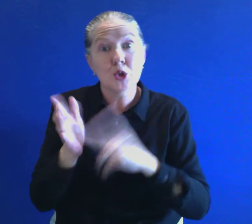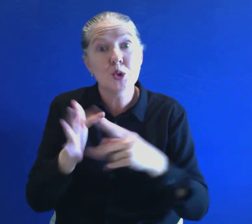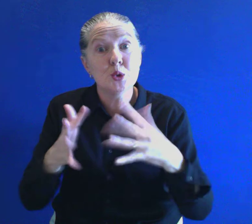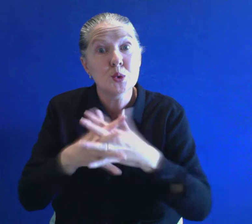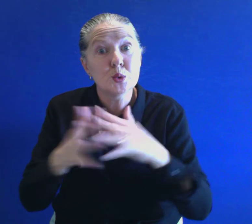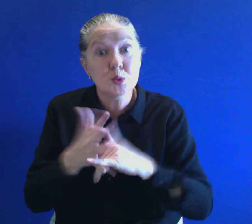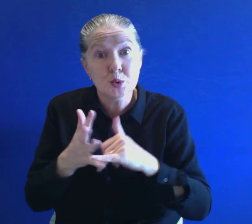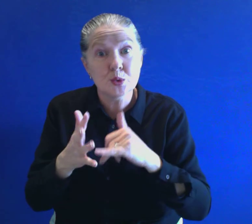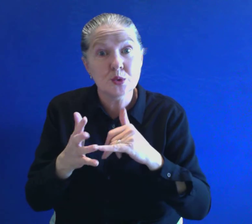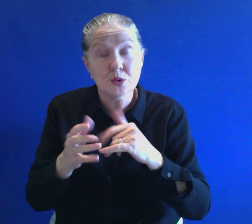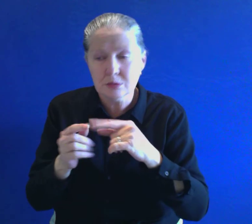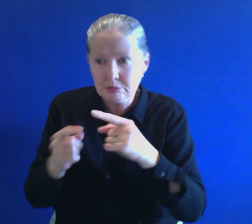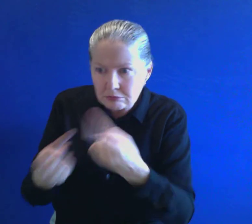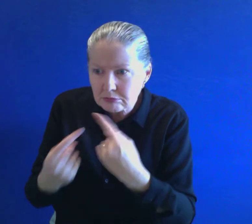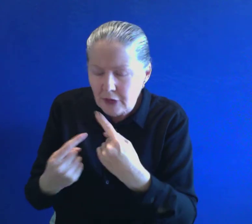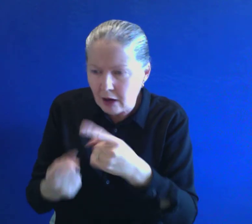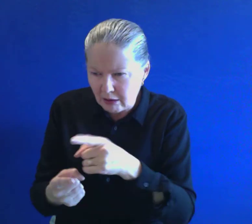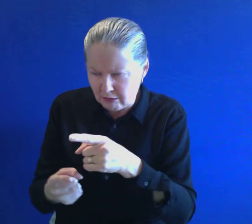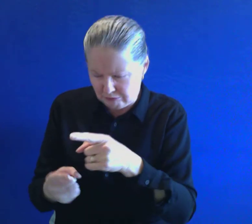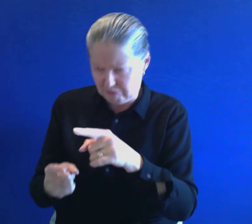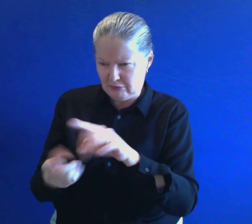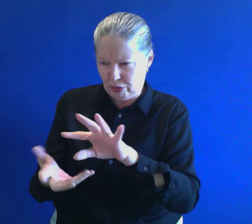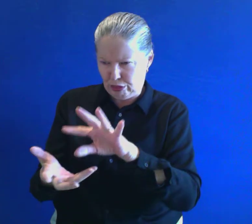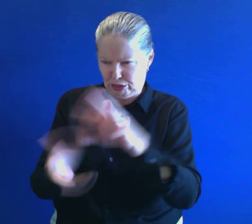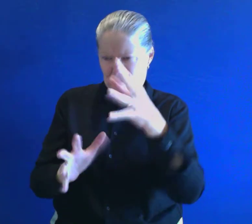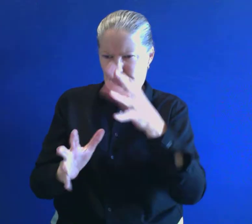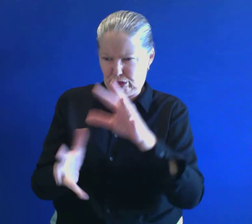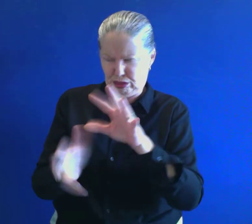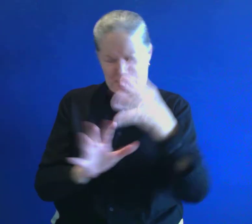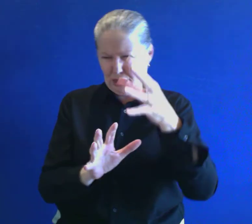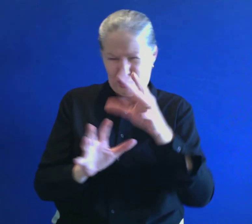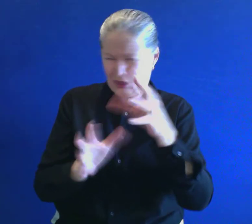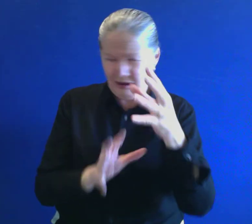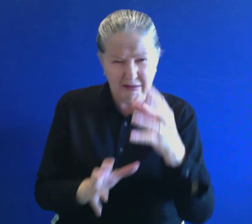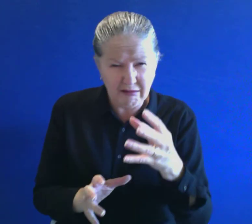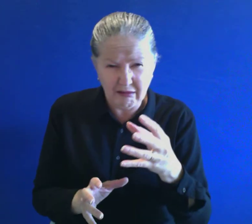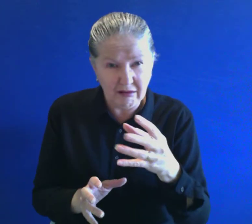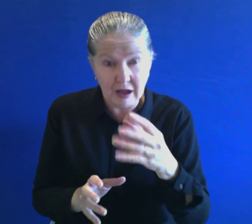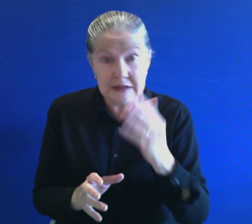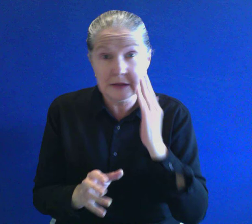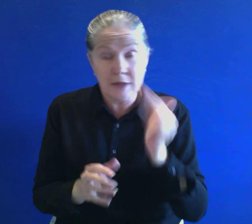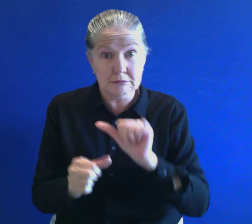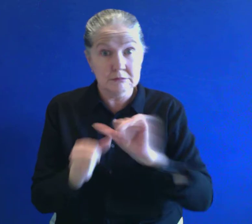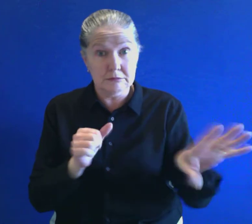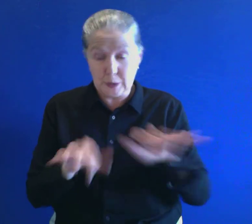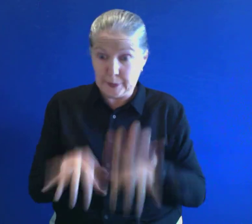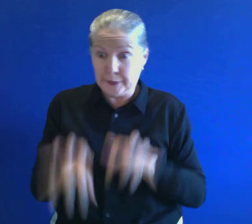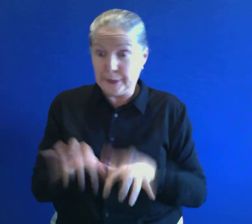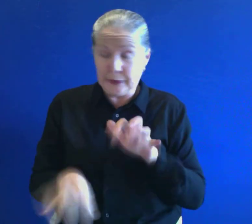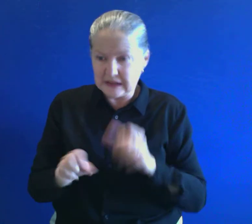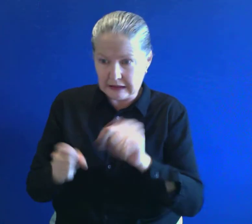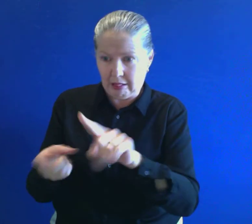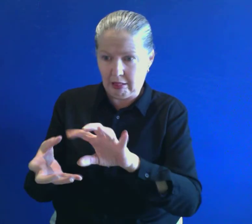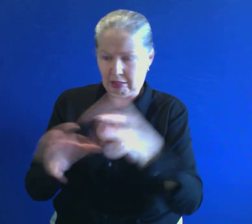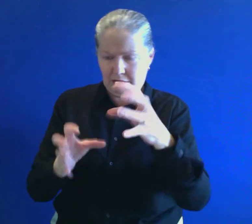ridiculously erroneous even with you know the best quality captioners and I guess